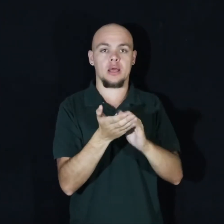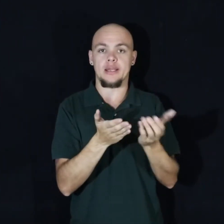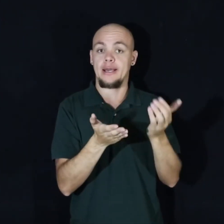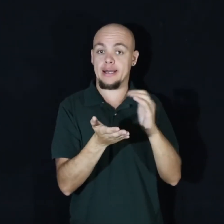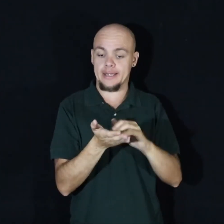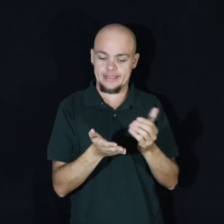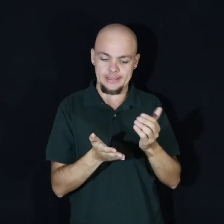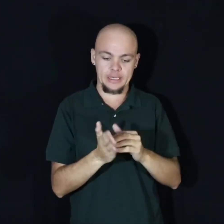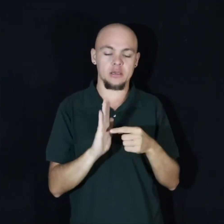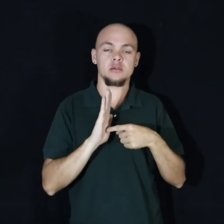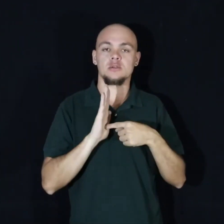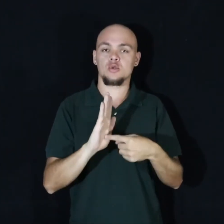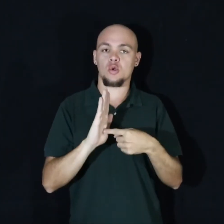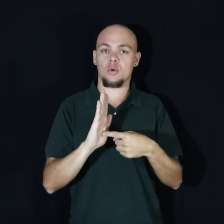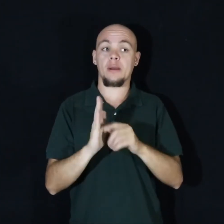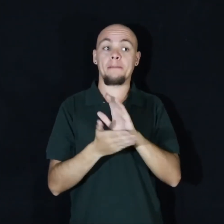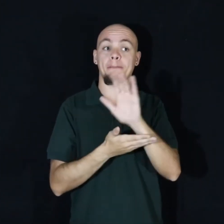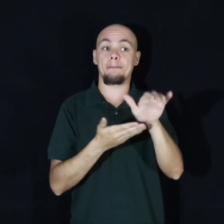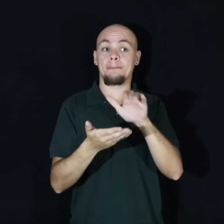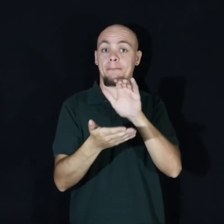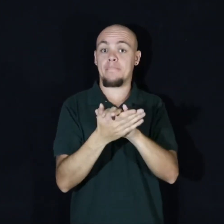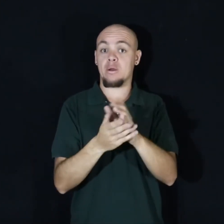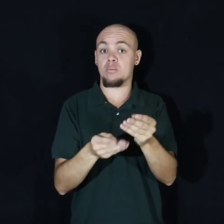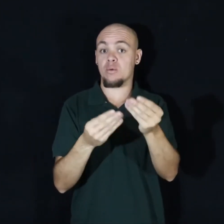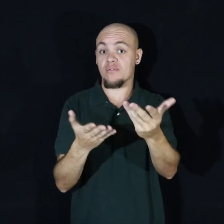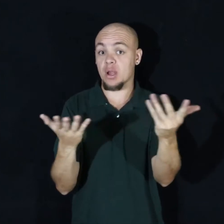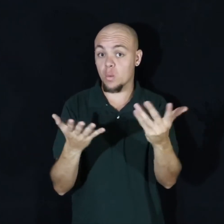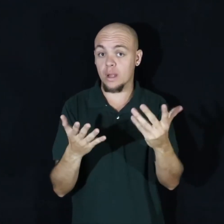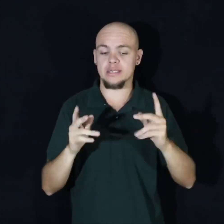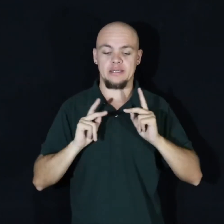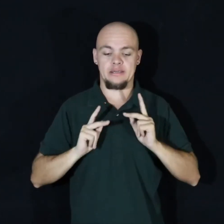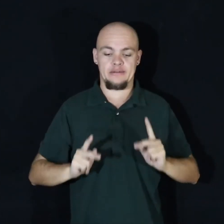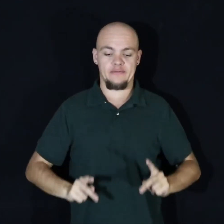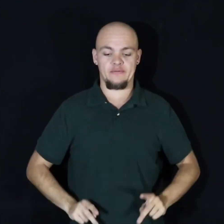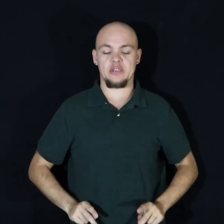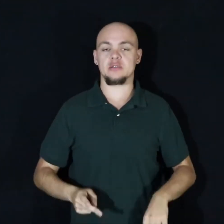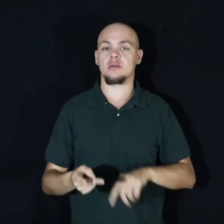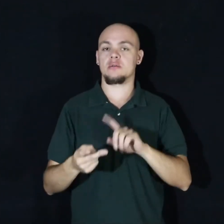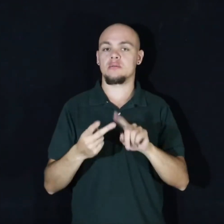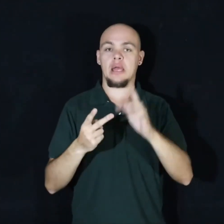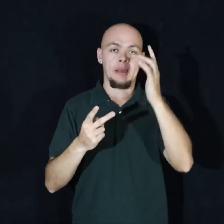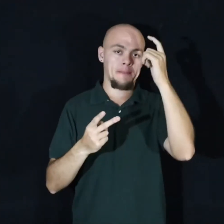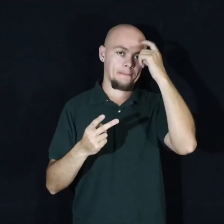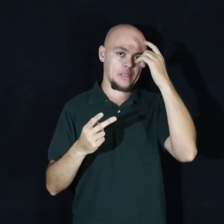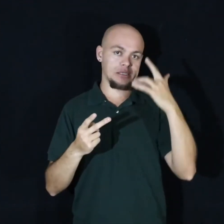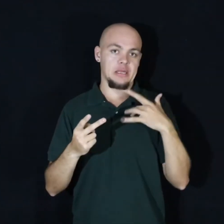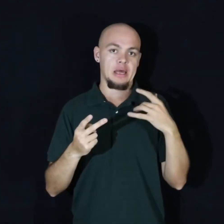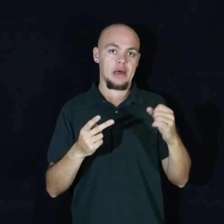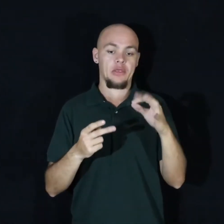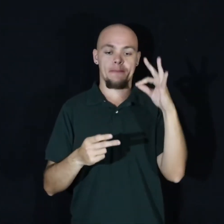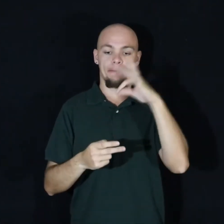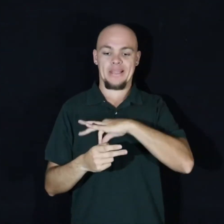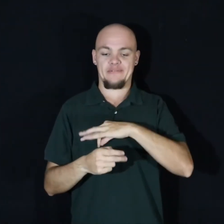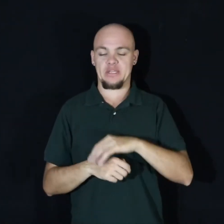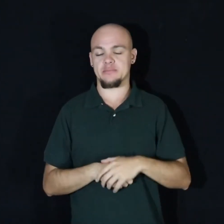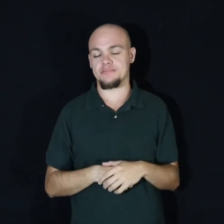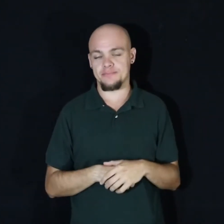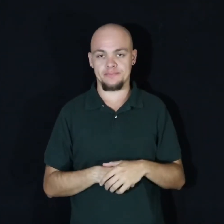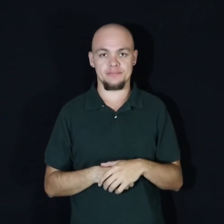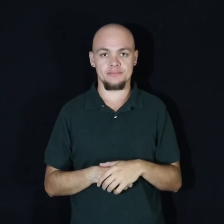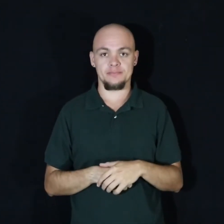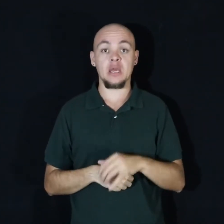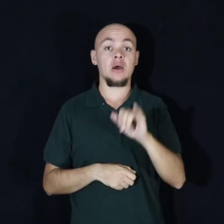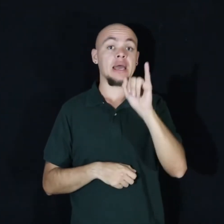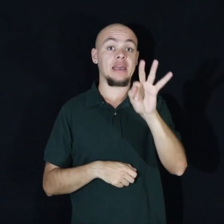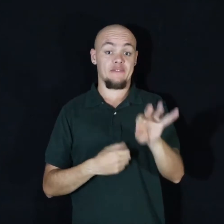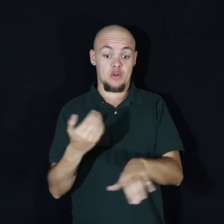on people. And over again, it's been demonstrated that marriage provides physical and mental health